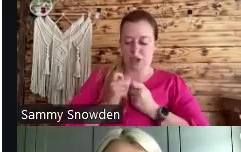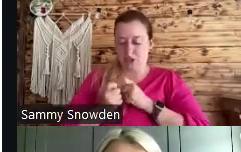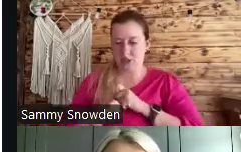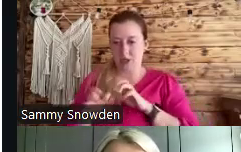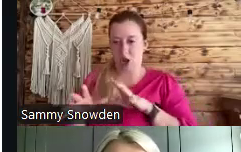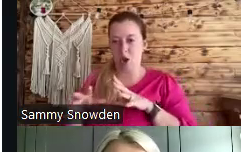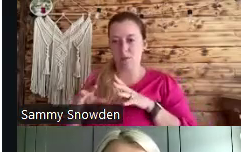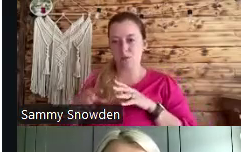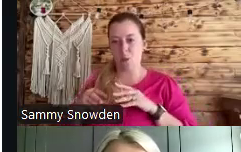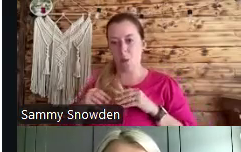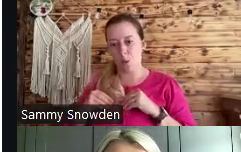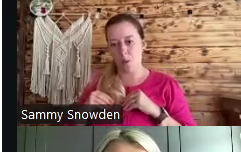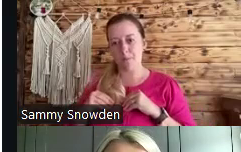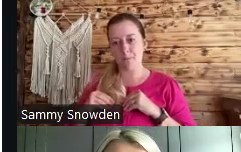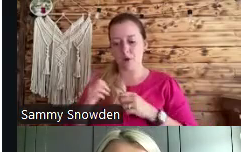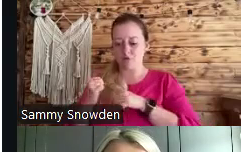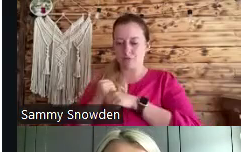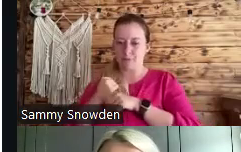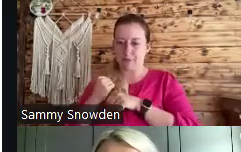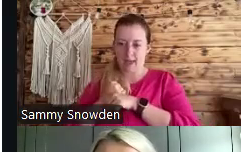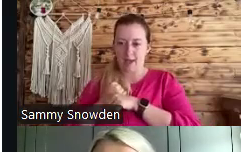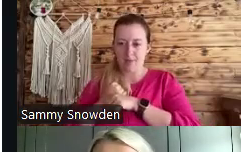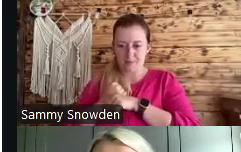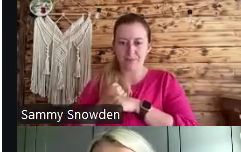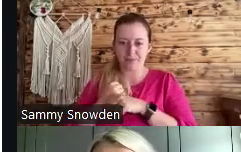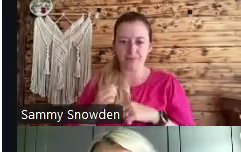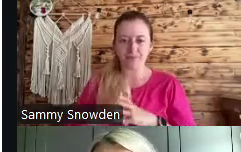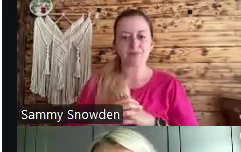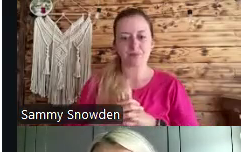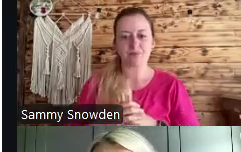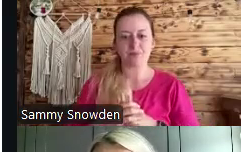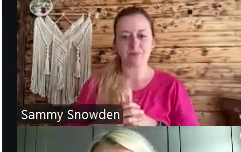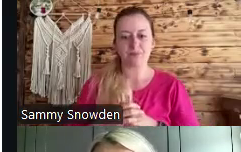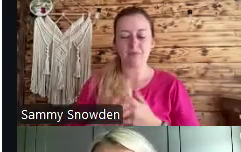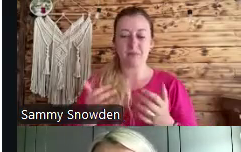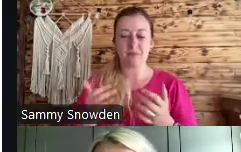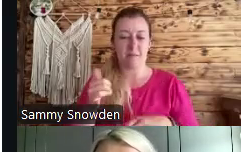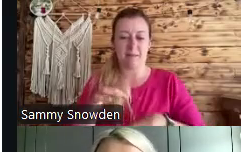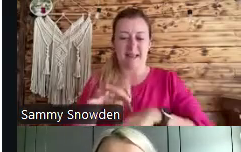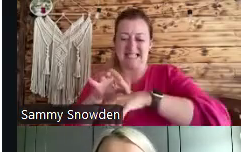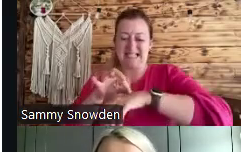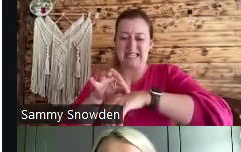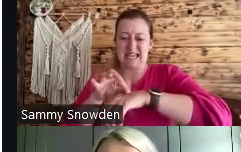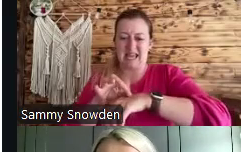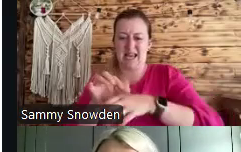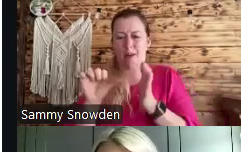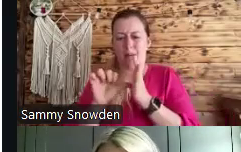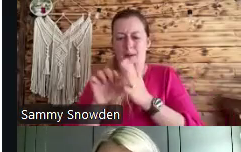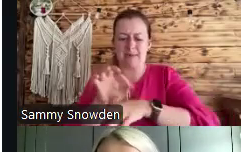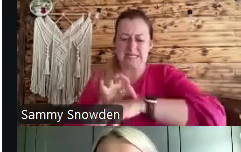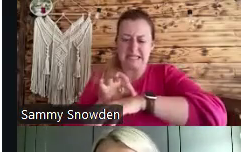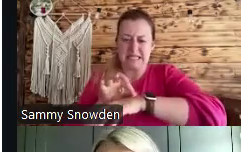in the body. And just on let's say if you've got a skin problem, we know that enzymes